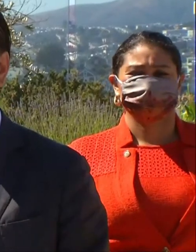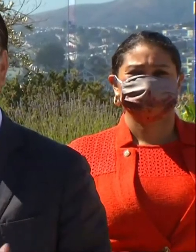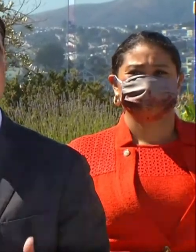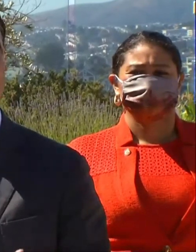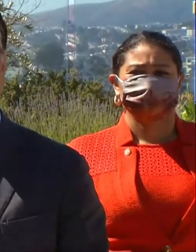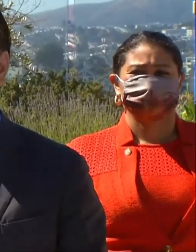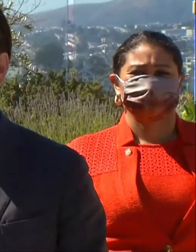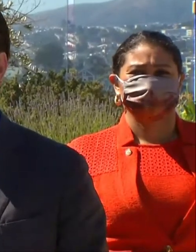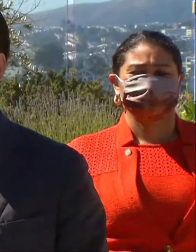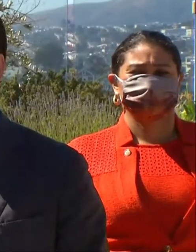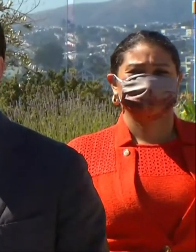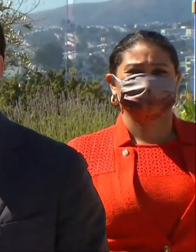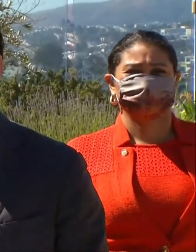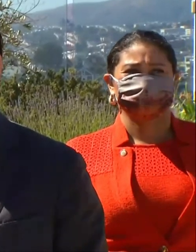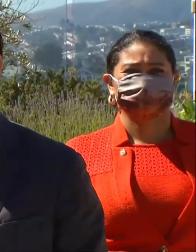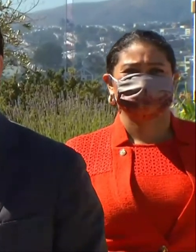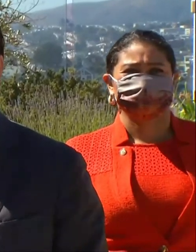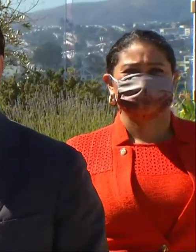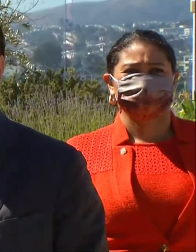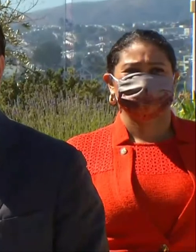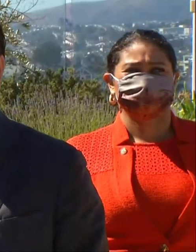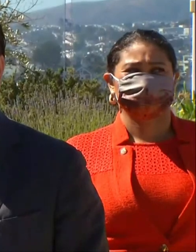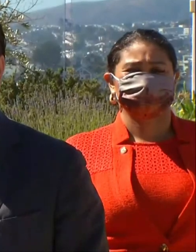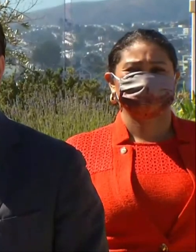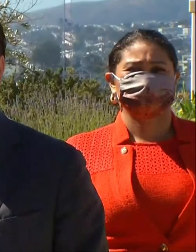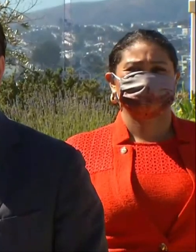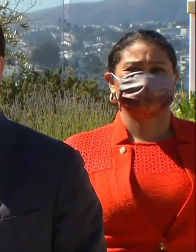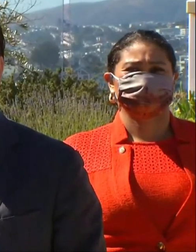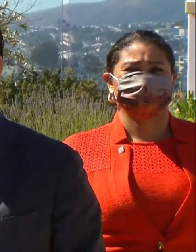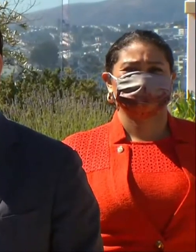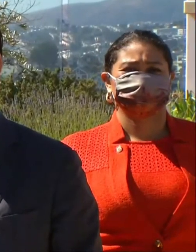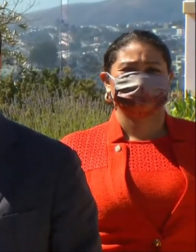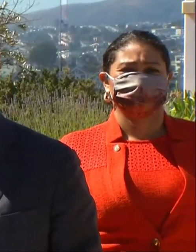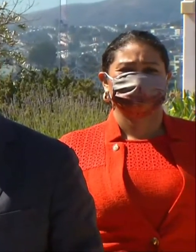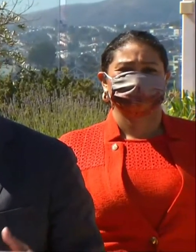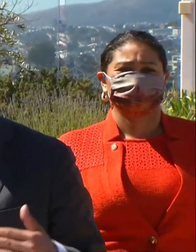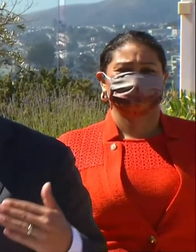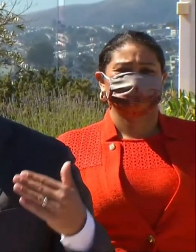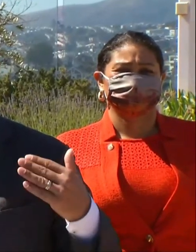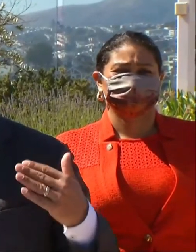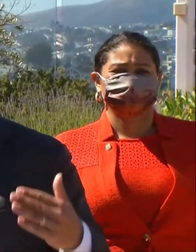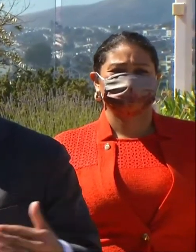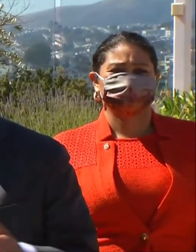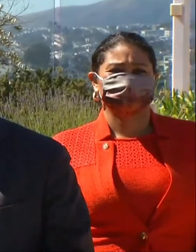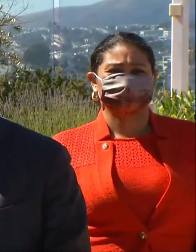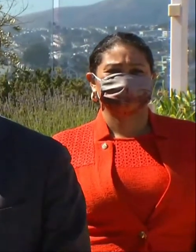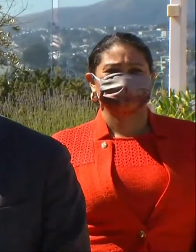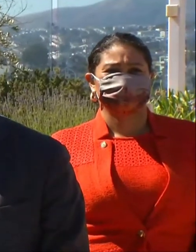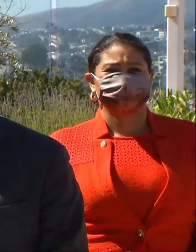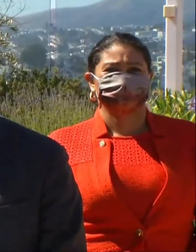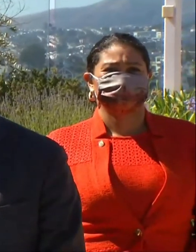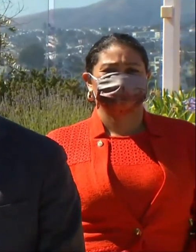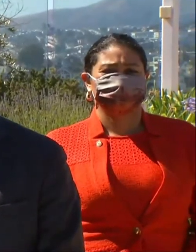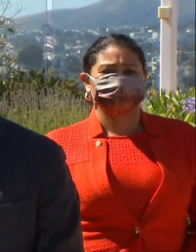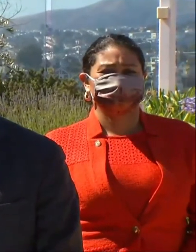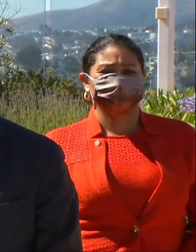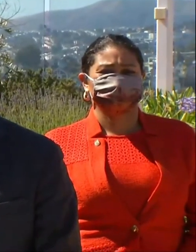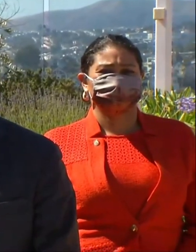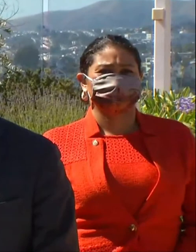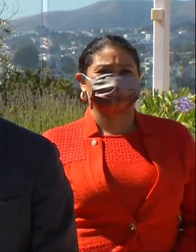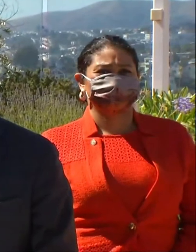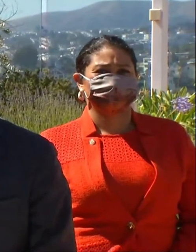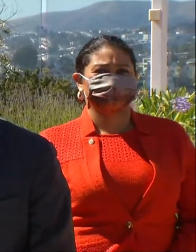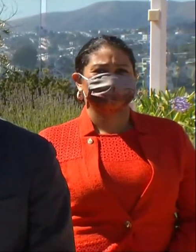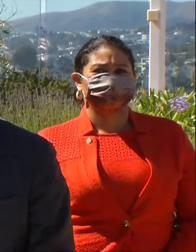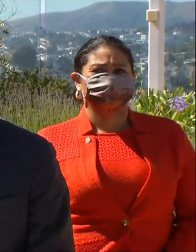that the decision was disappointing, and the reasoning, such as equating assault weapons